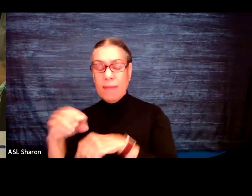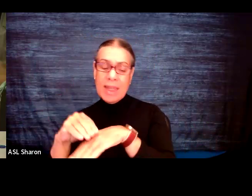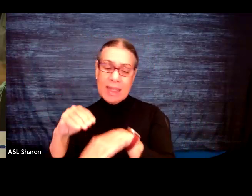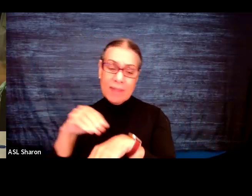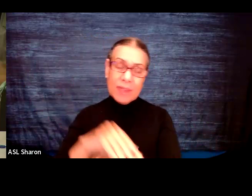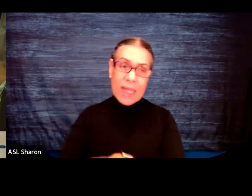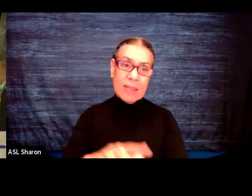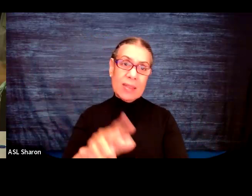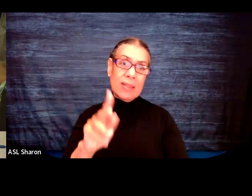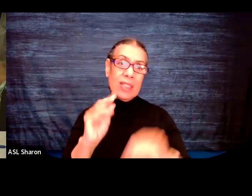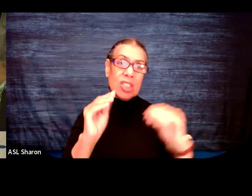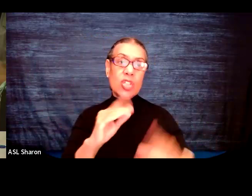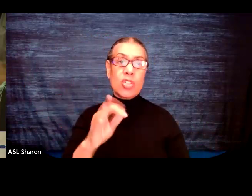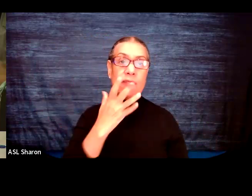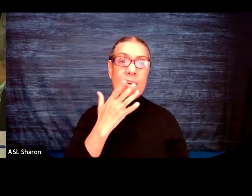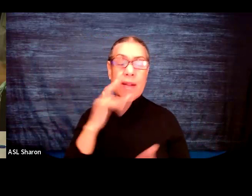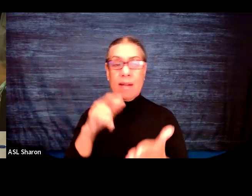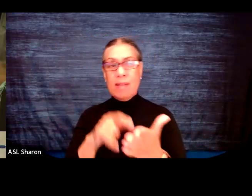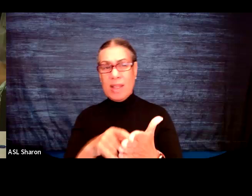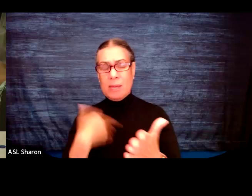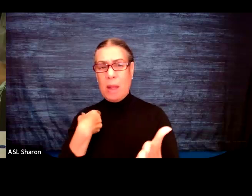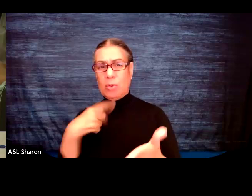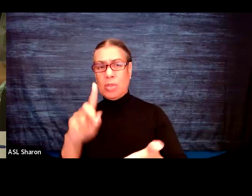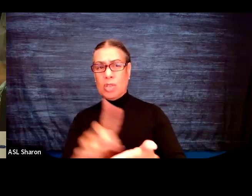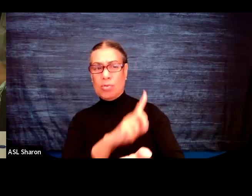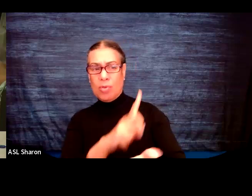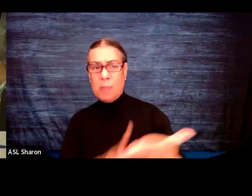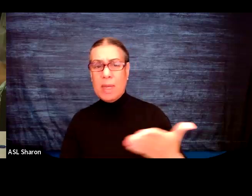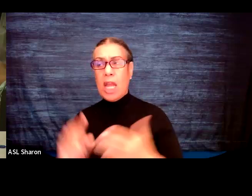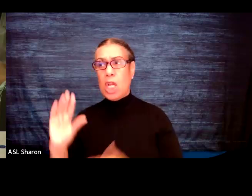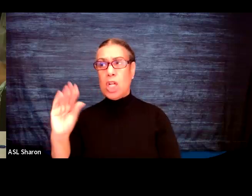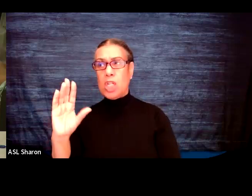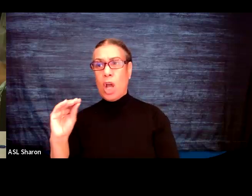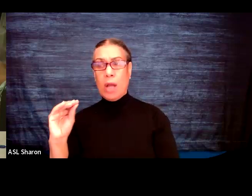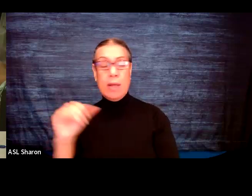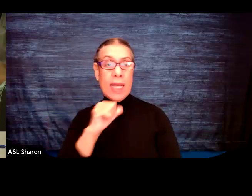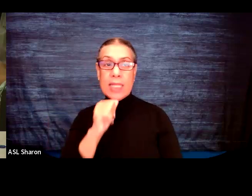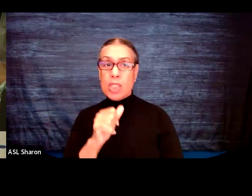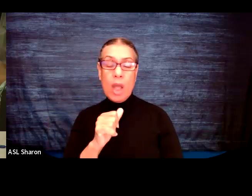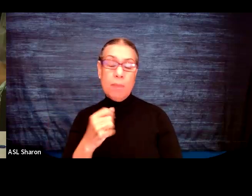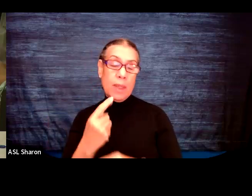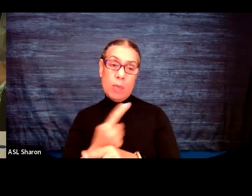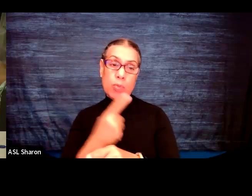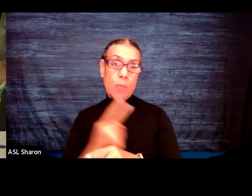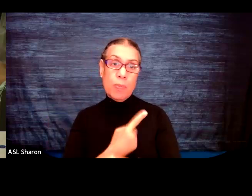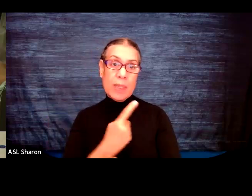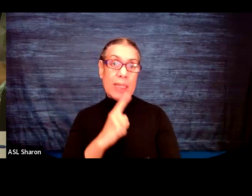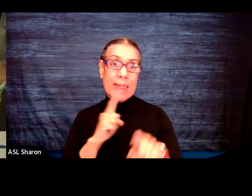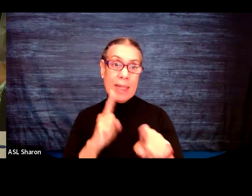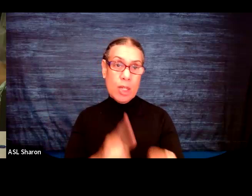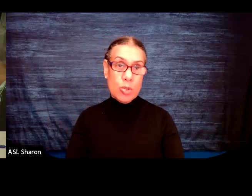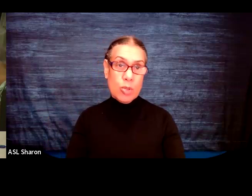color in BPS. This allegation of discriminatory targeting has not been adequately addressed to date